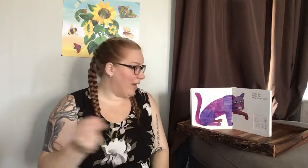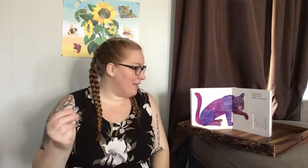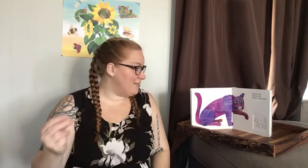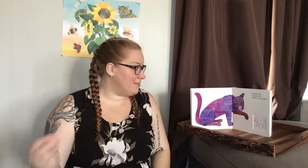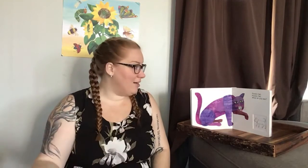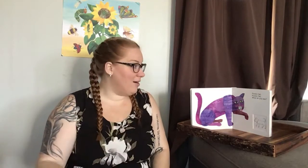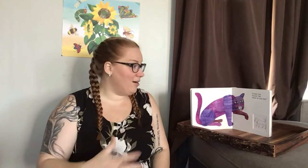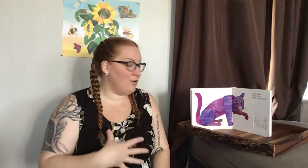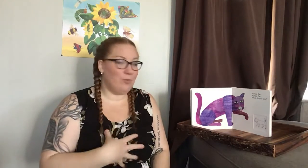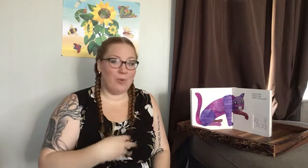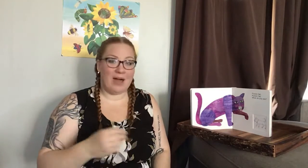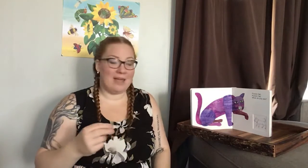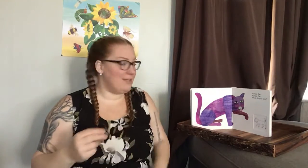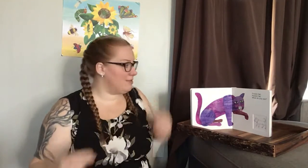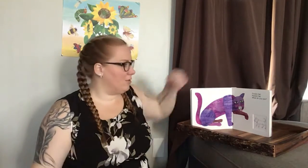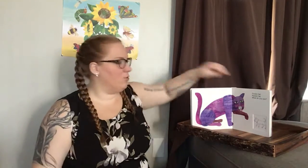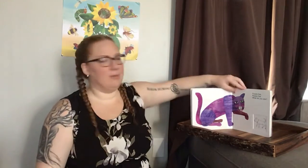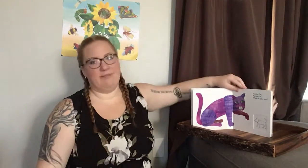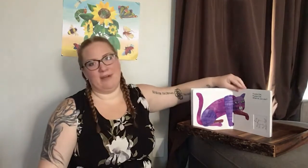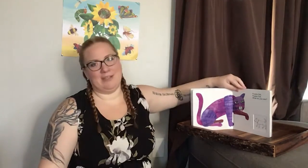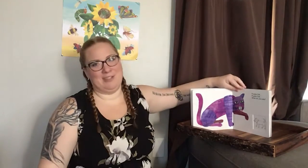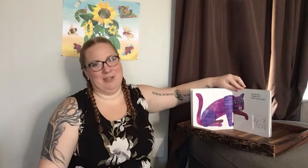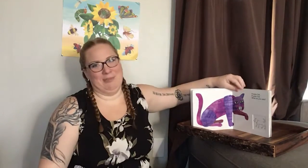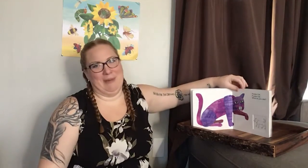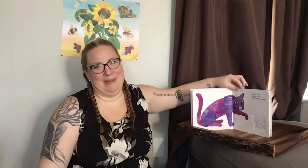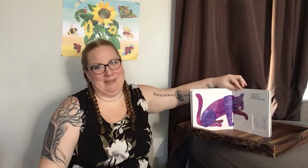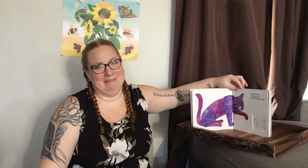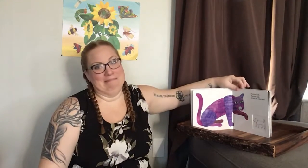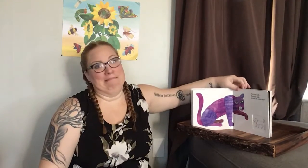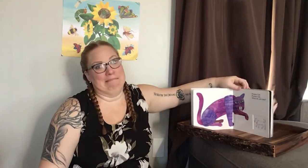White dog, white. Oh, I forgot to turn the page.